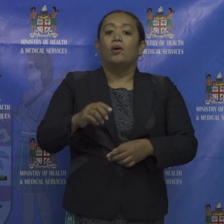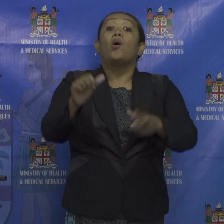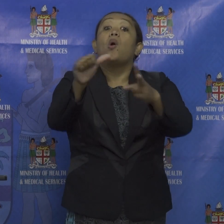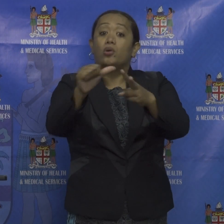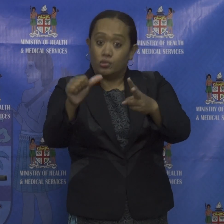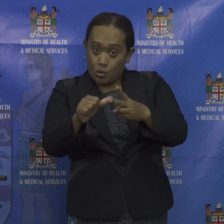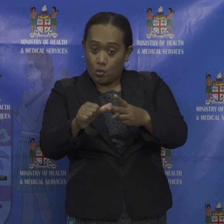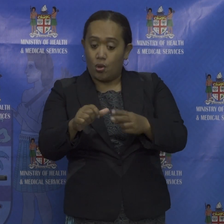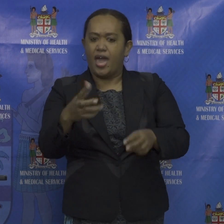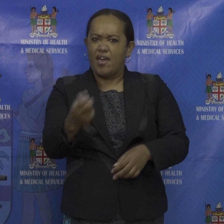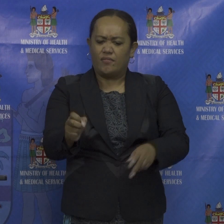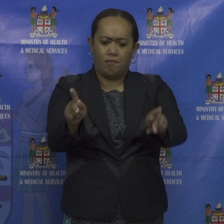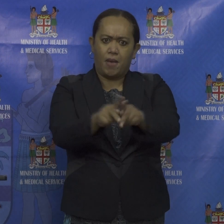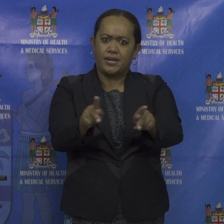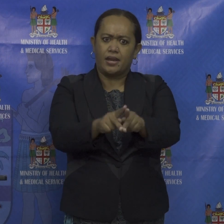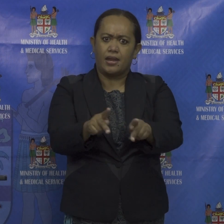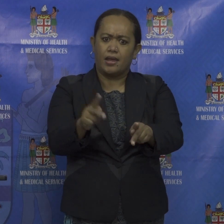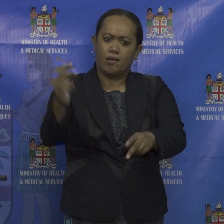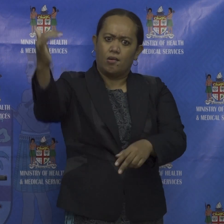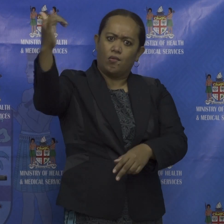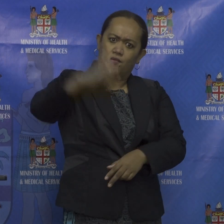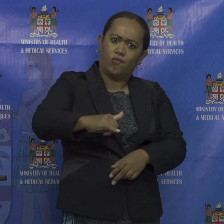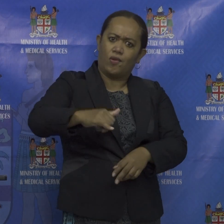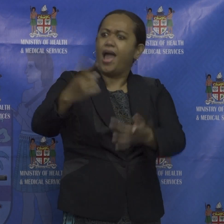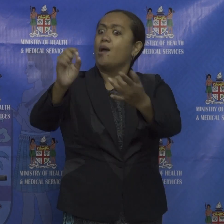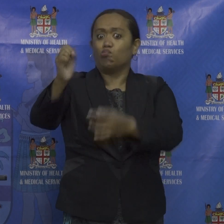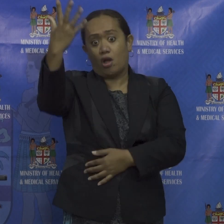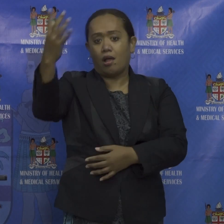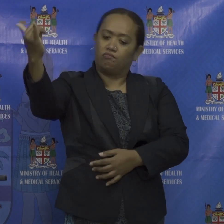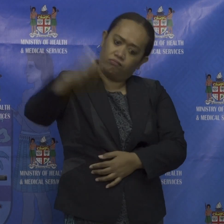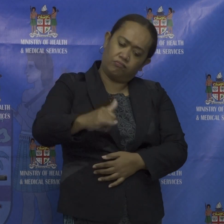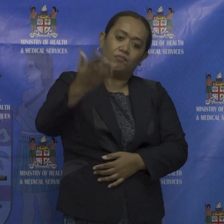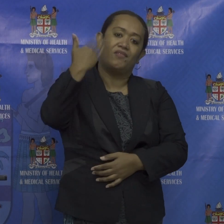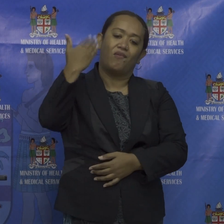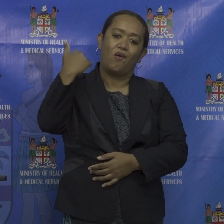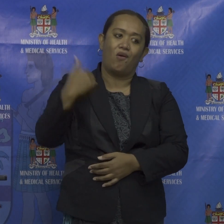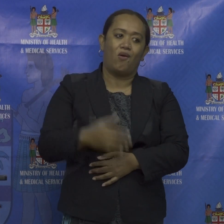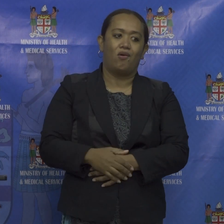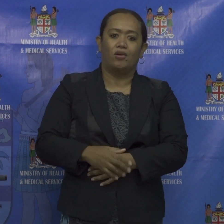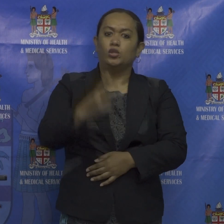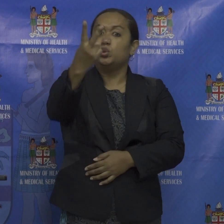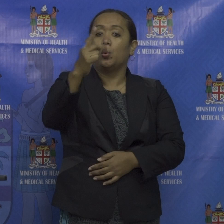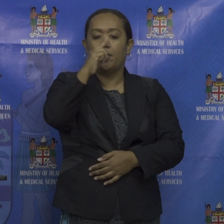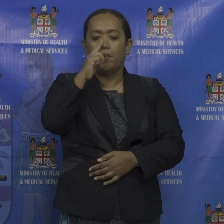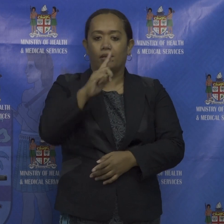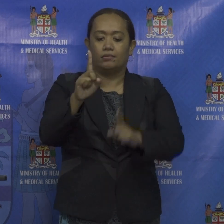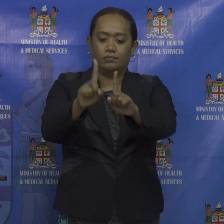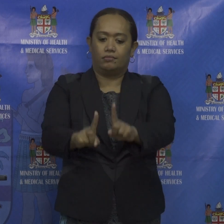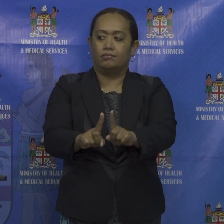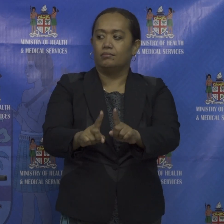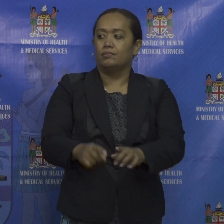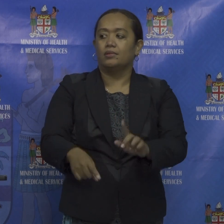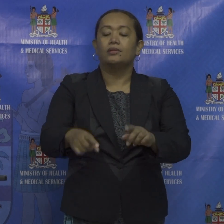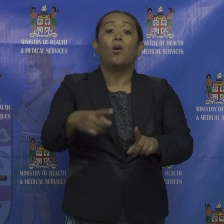of a previously announced border quarantine case, and that is case 115. So it was expected that he would